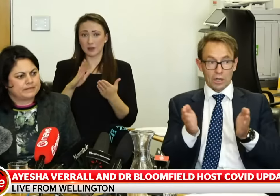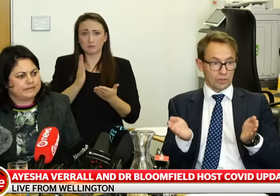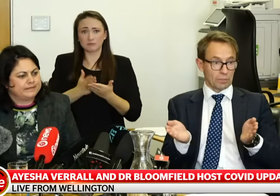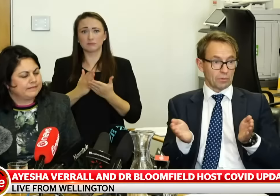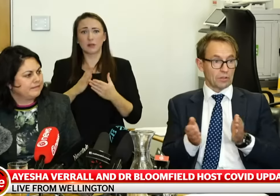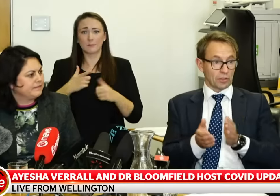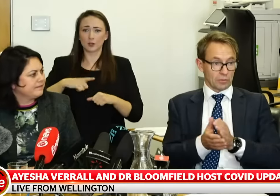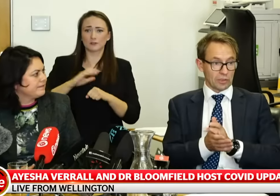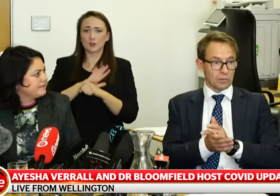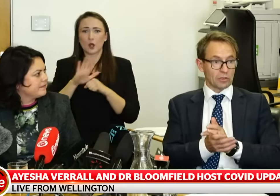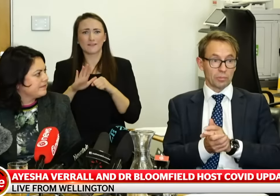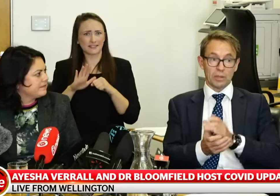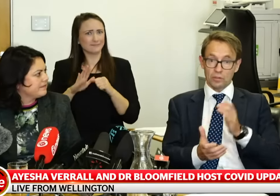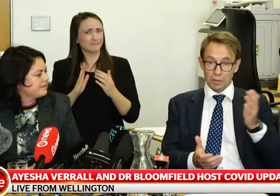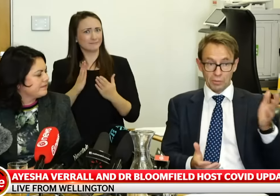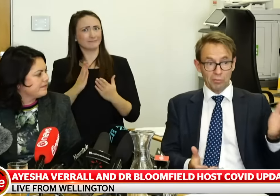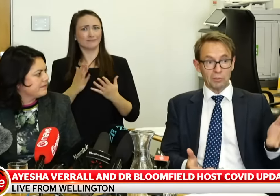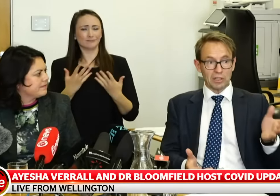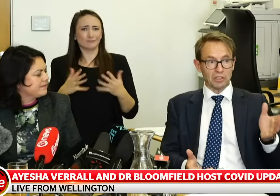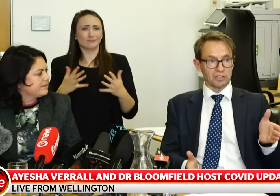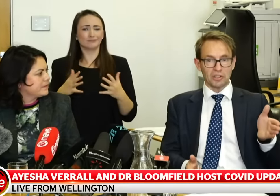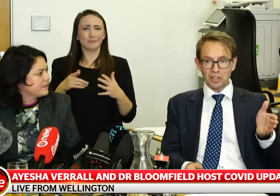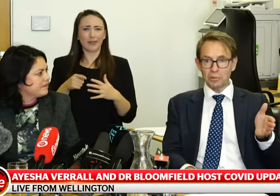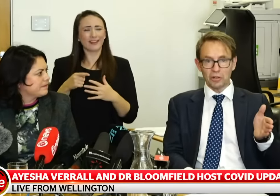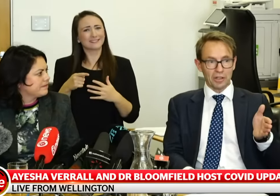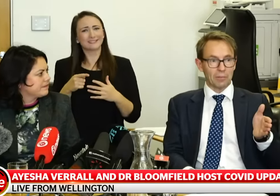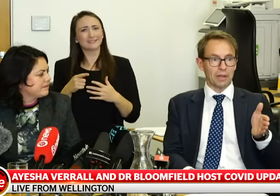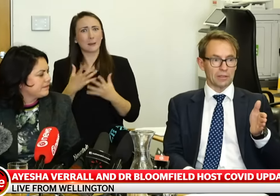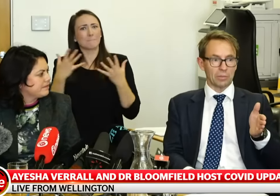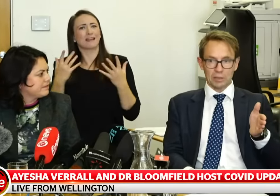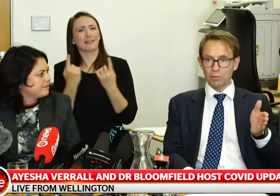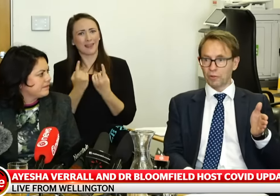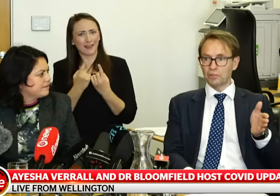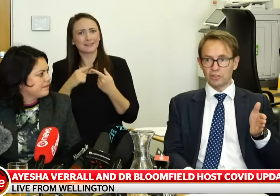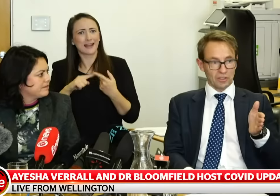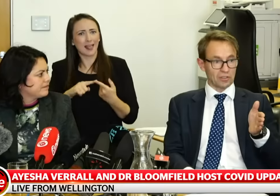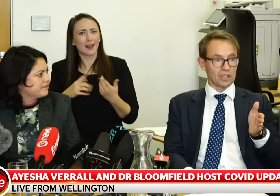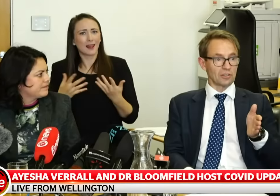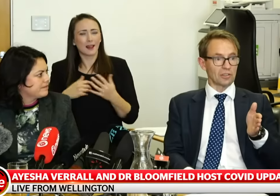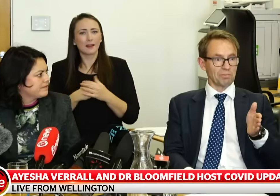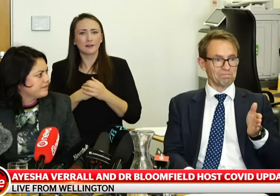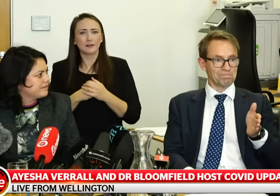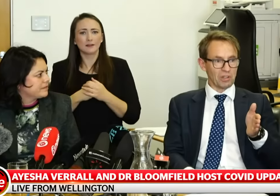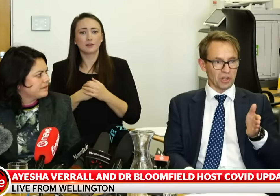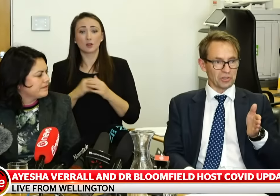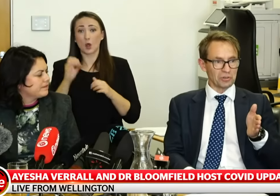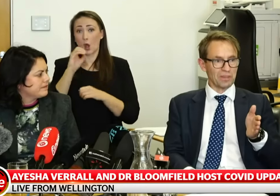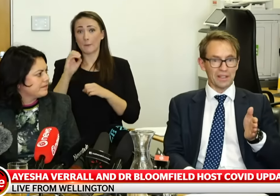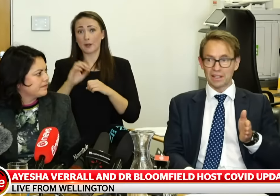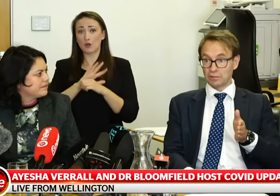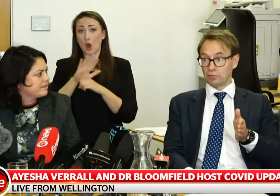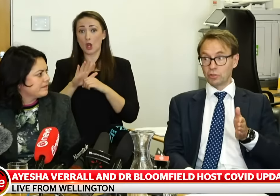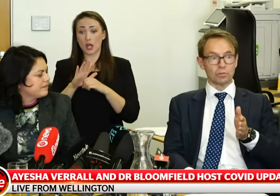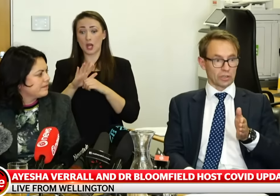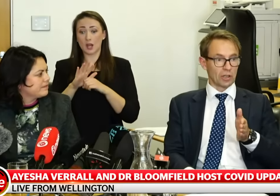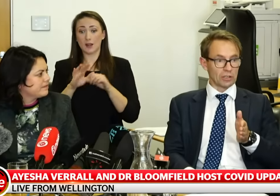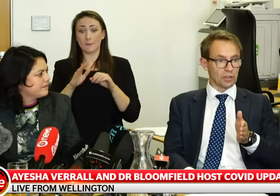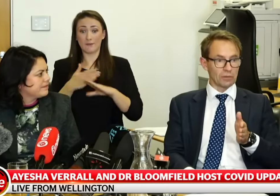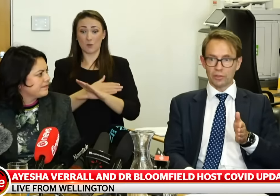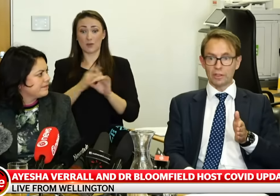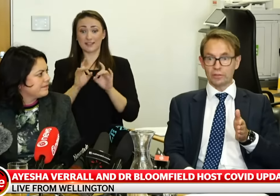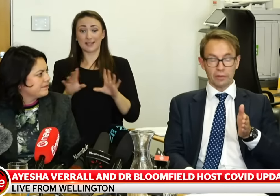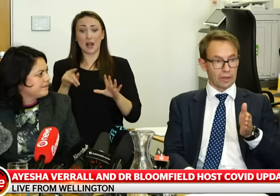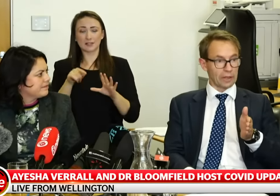the highest number of deaths obviously we've experienced. Remember, when we went into the Omicron outbreak with 56 deaths total, and then if you talk to